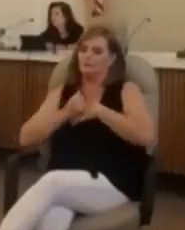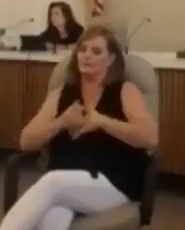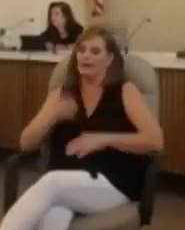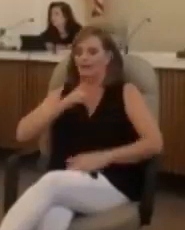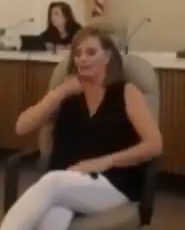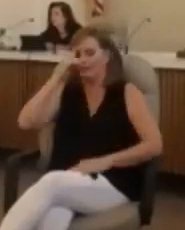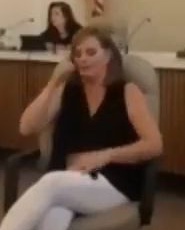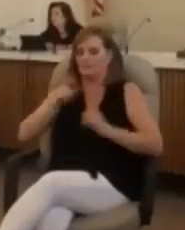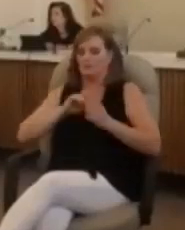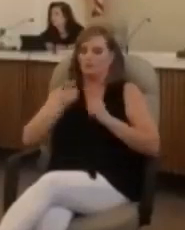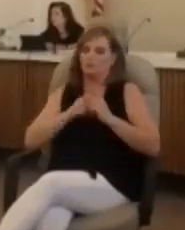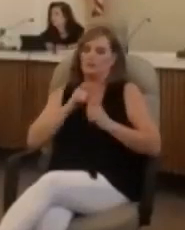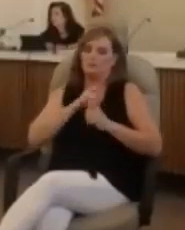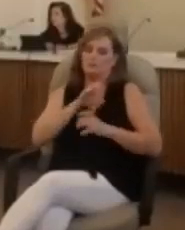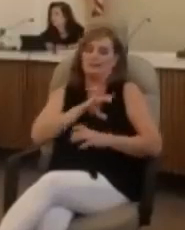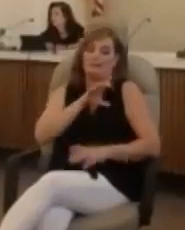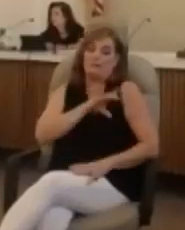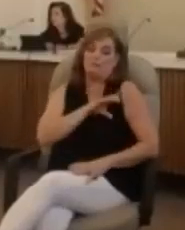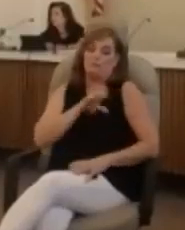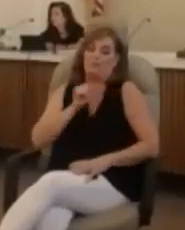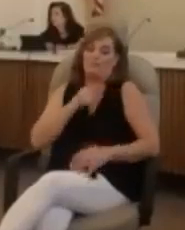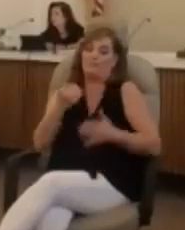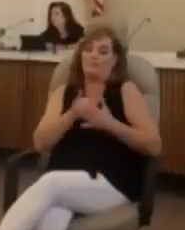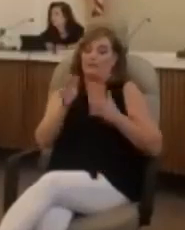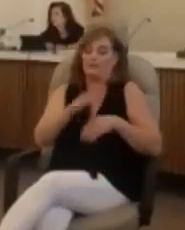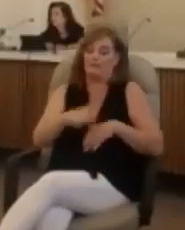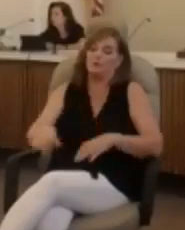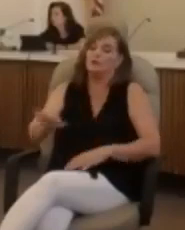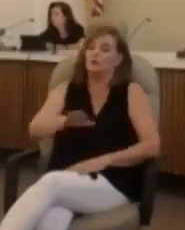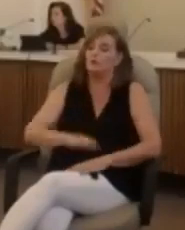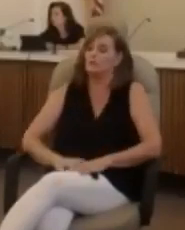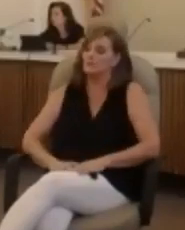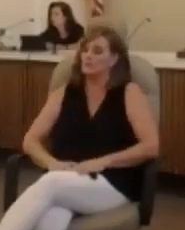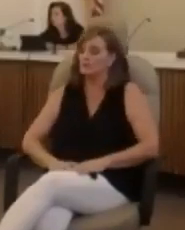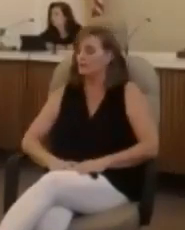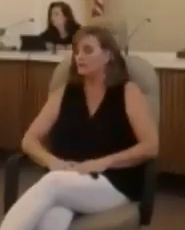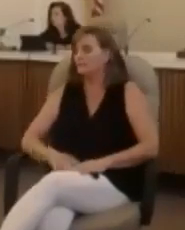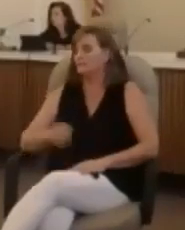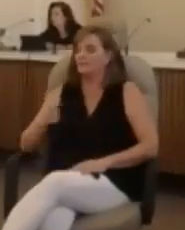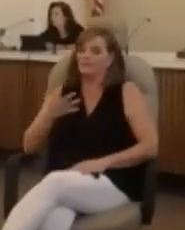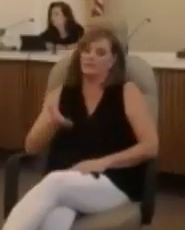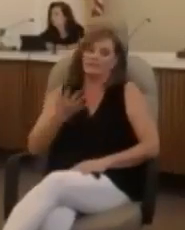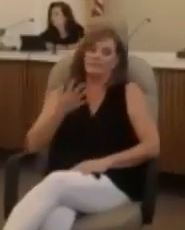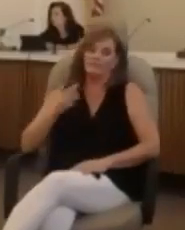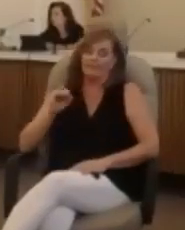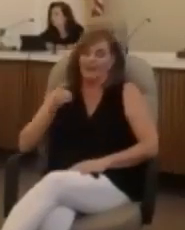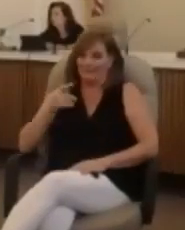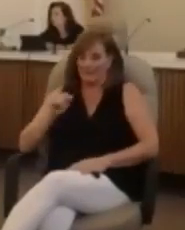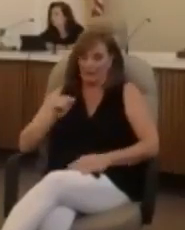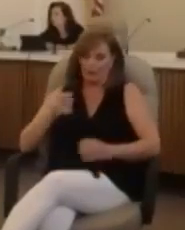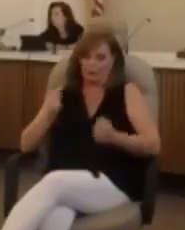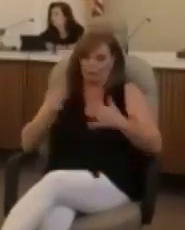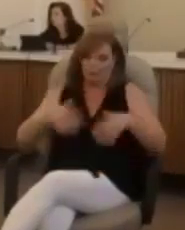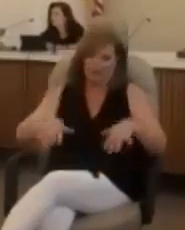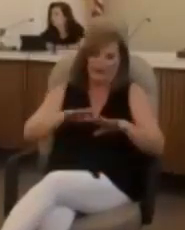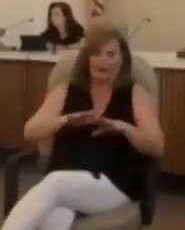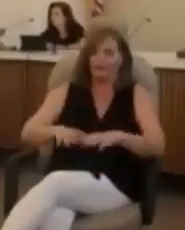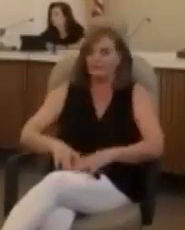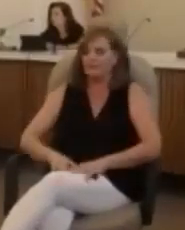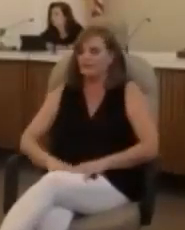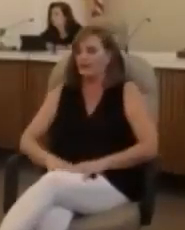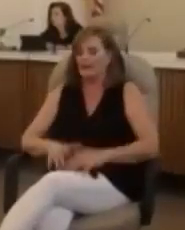of that neighborhood from, you know, the 5-acre lots that we all thought would be there, and the clustering changes